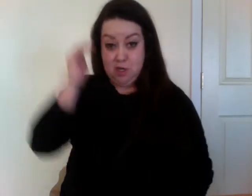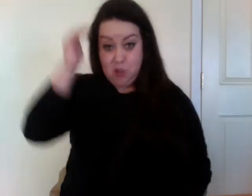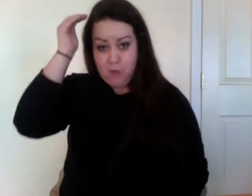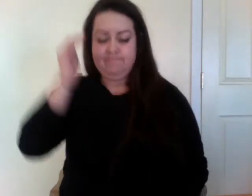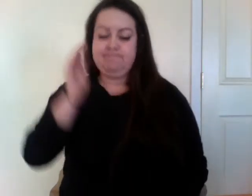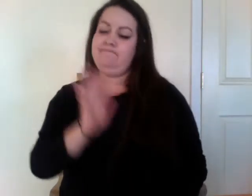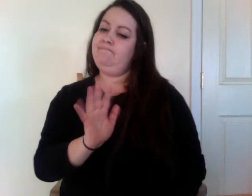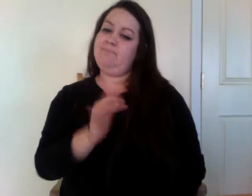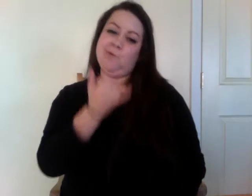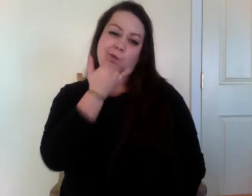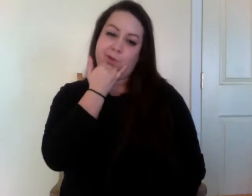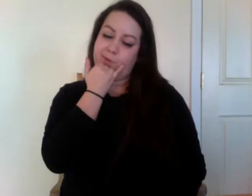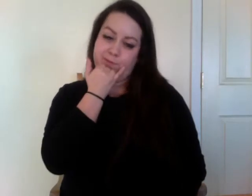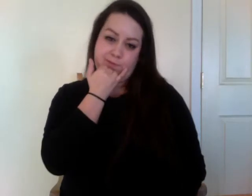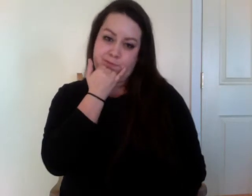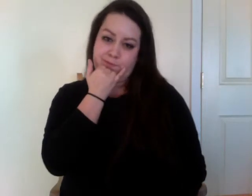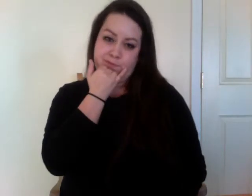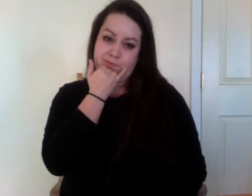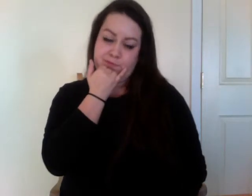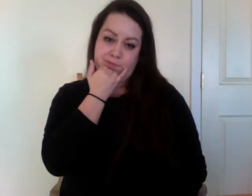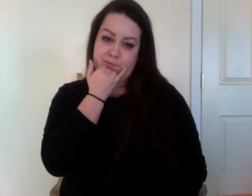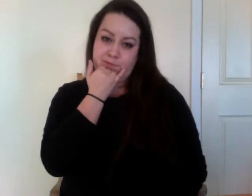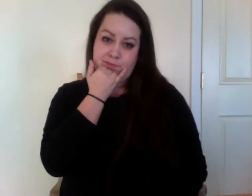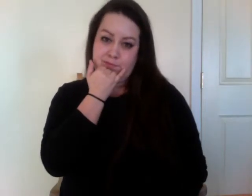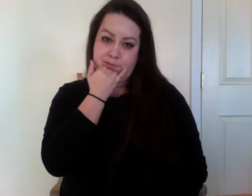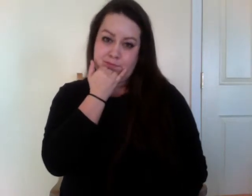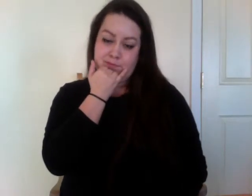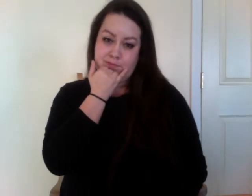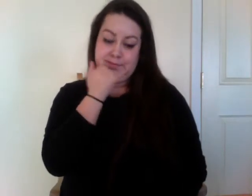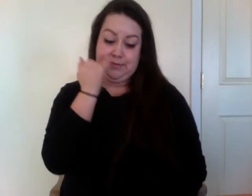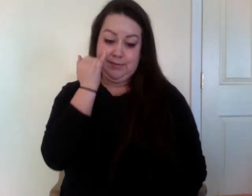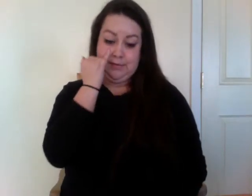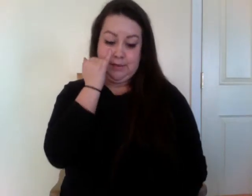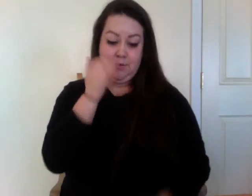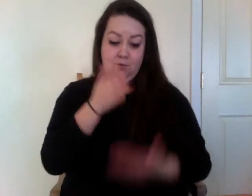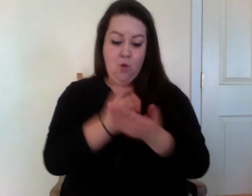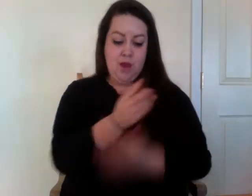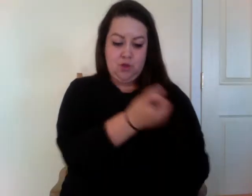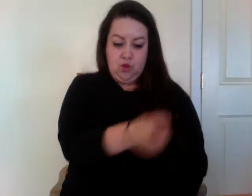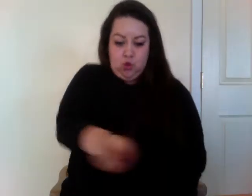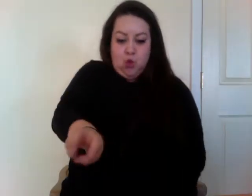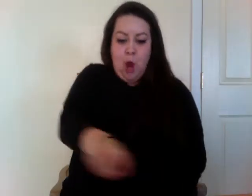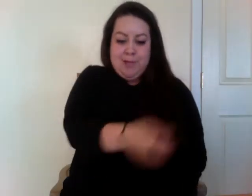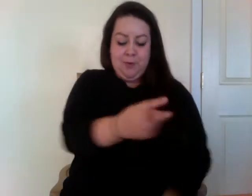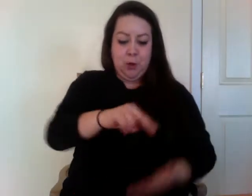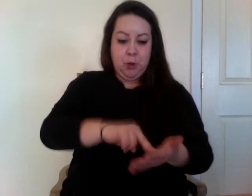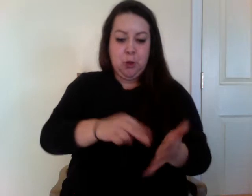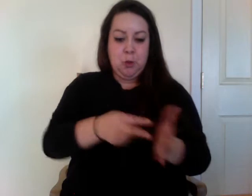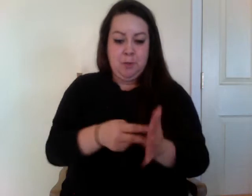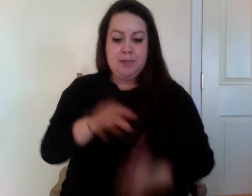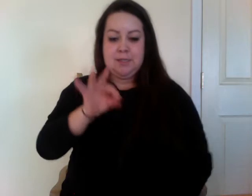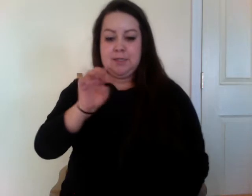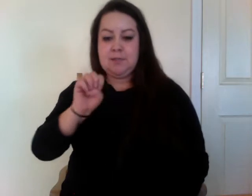case. Students to whom the rights have transferred are eligible students to have their records protected under FERPA. And